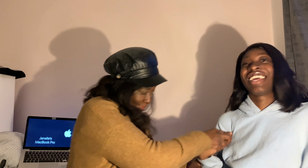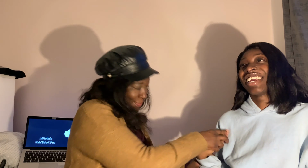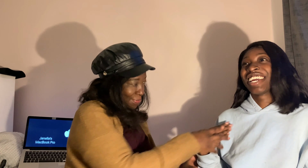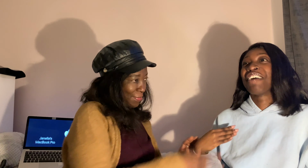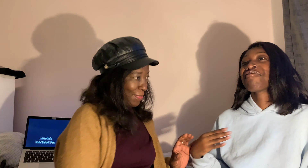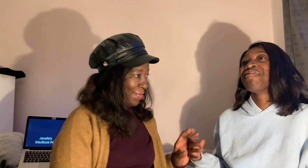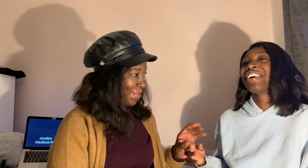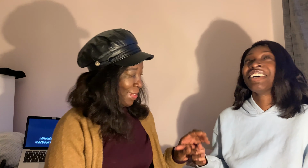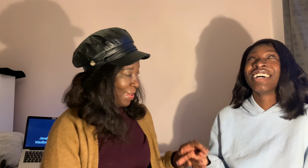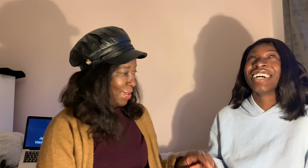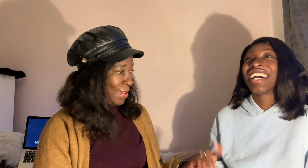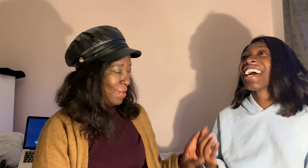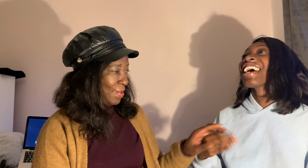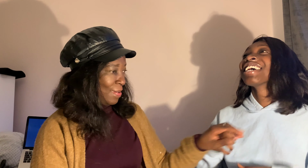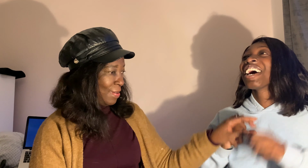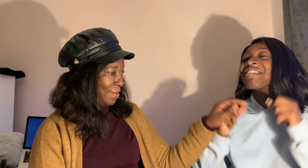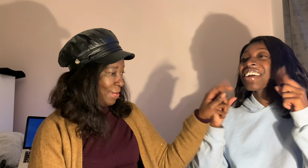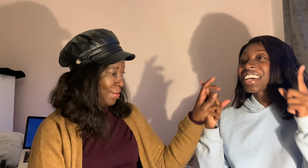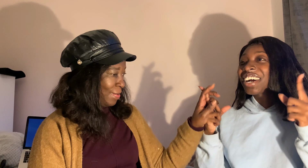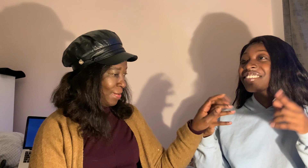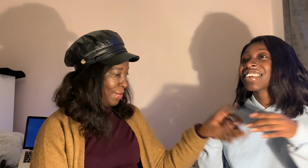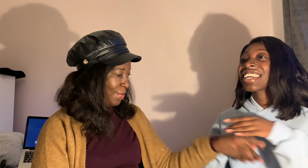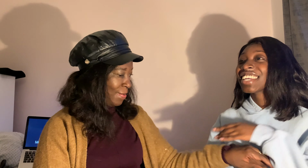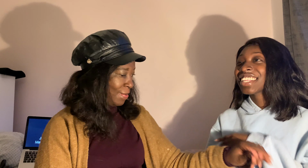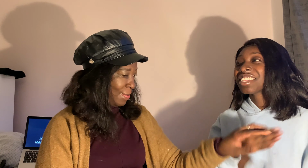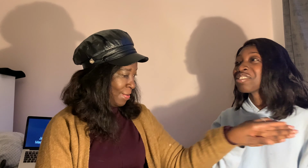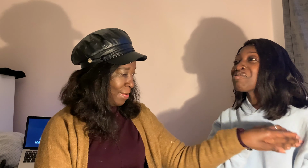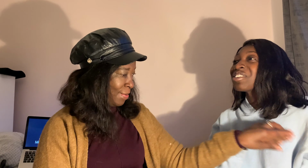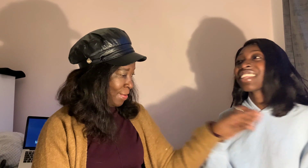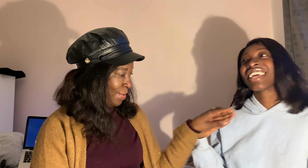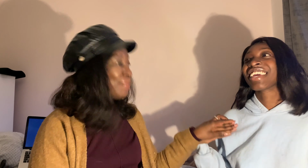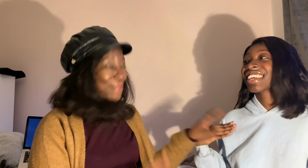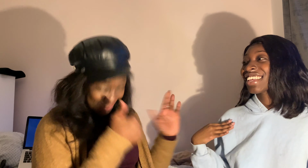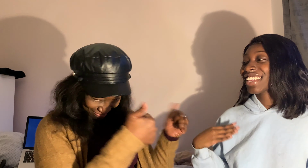Morning. I wake up in the morning.